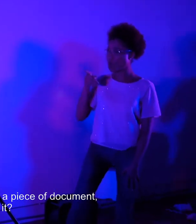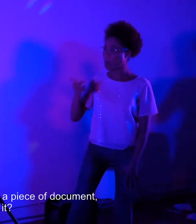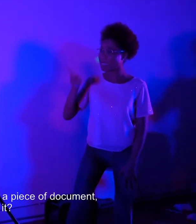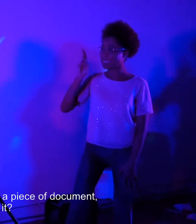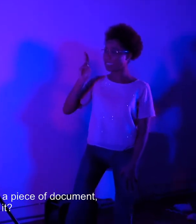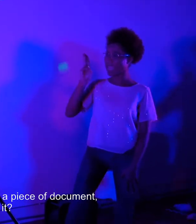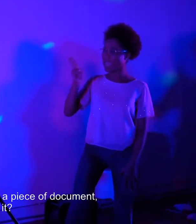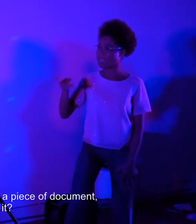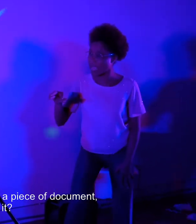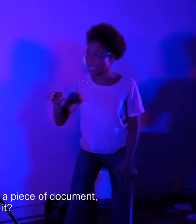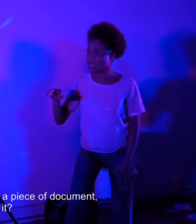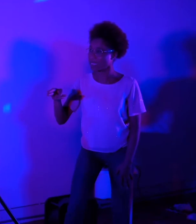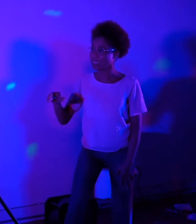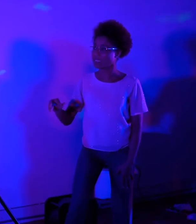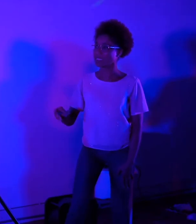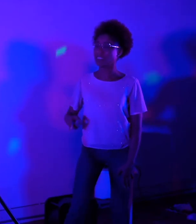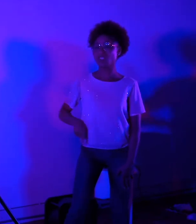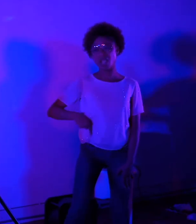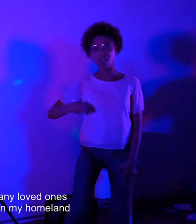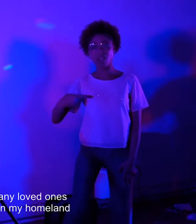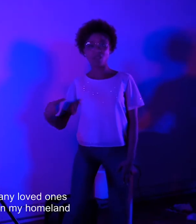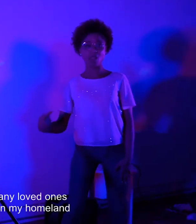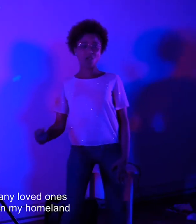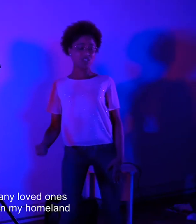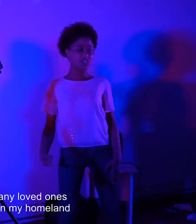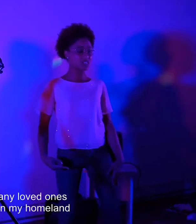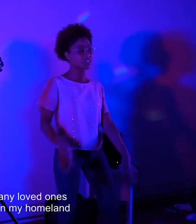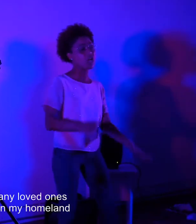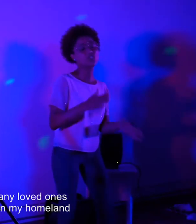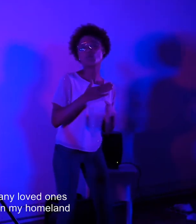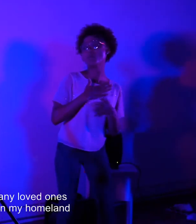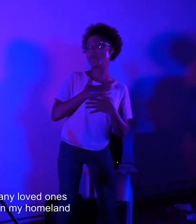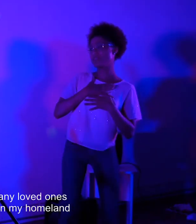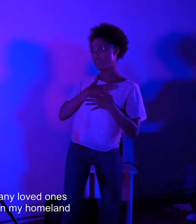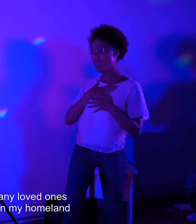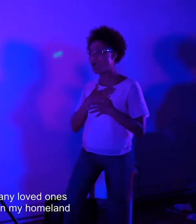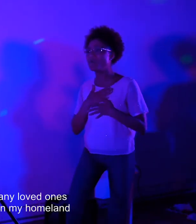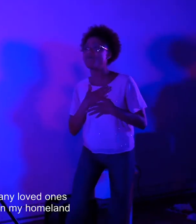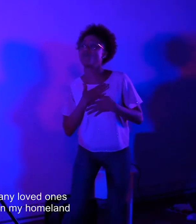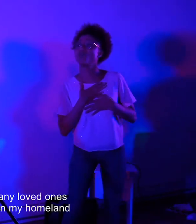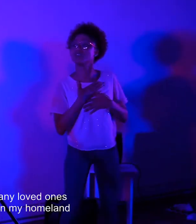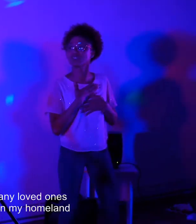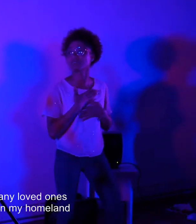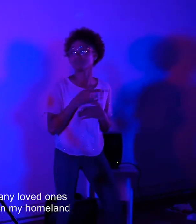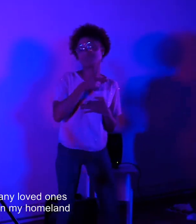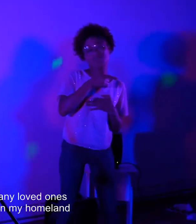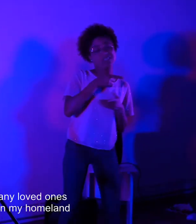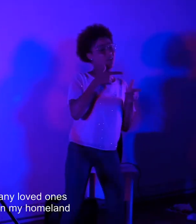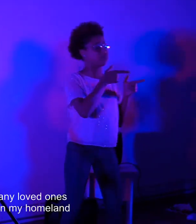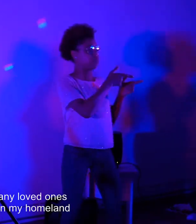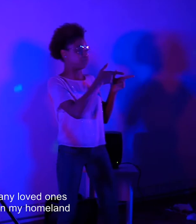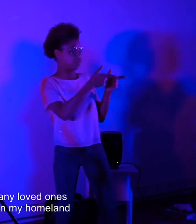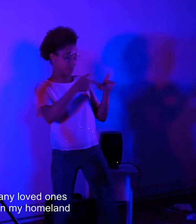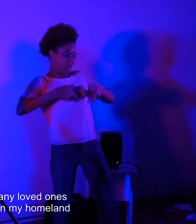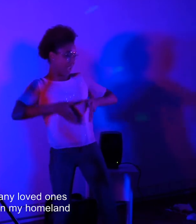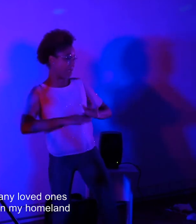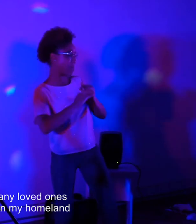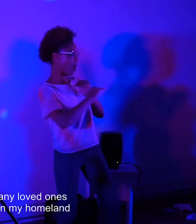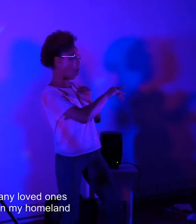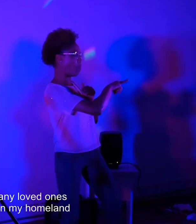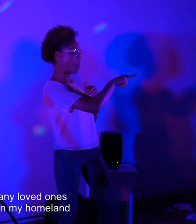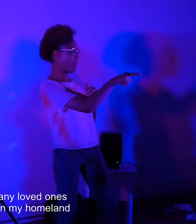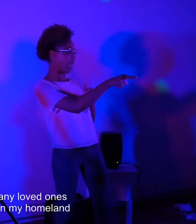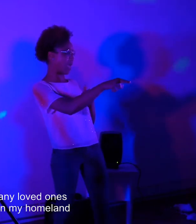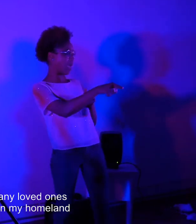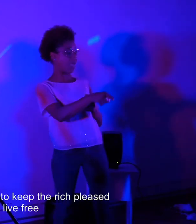piece of document? Is that it? See, I've lost so many loved ones, for it rains bullets